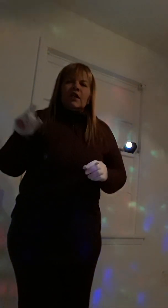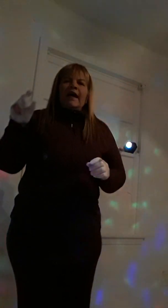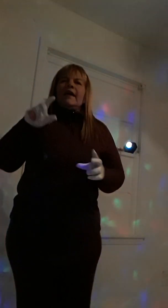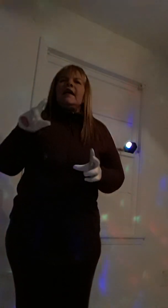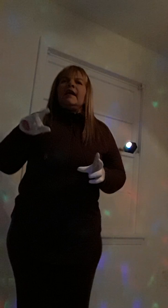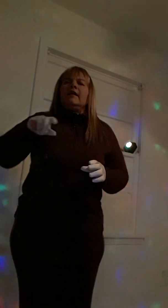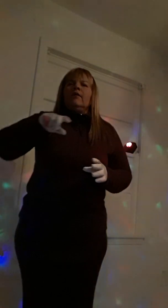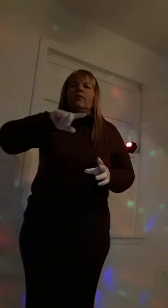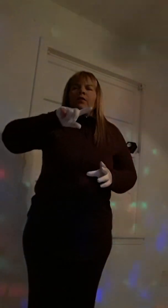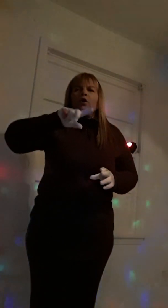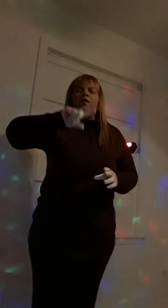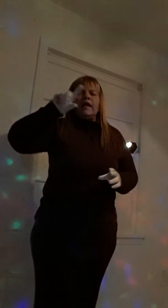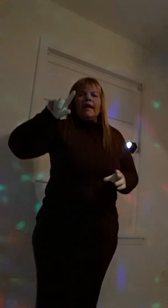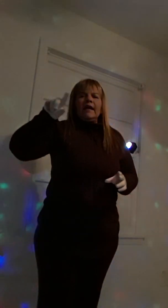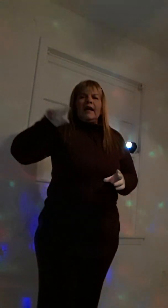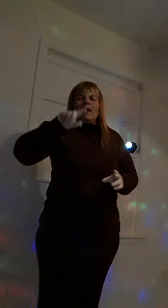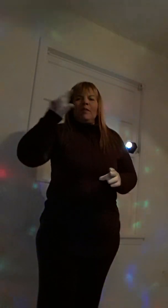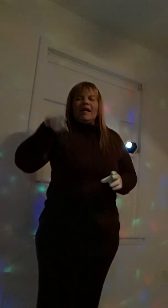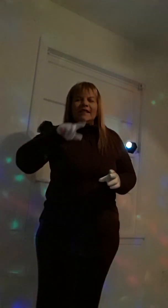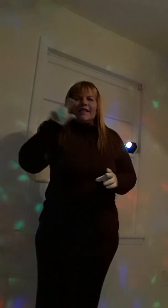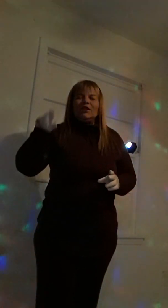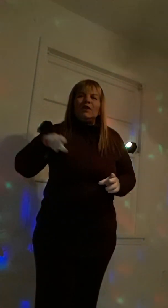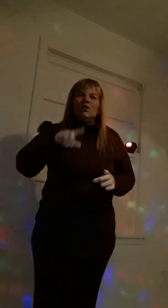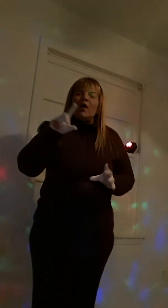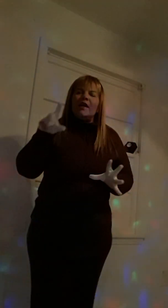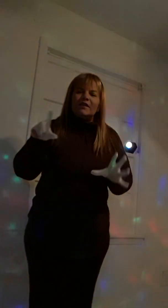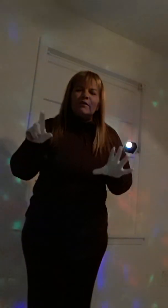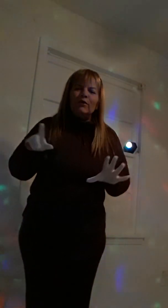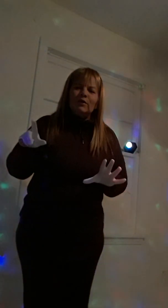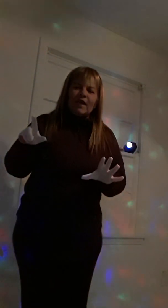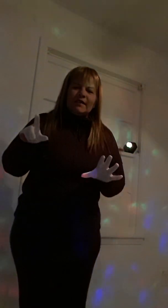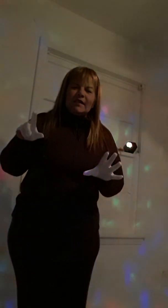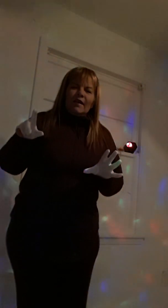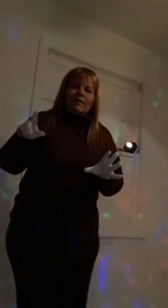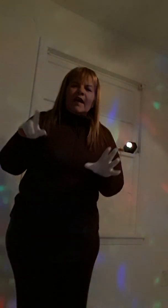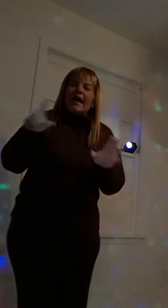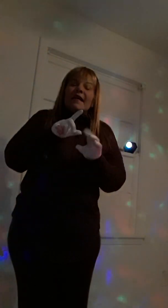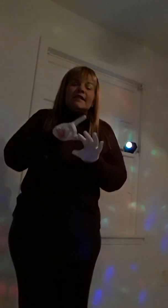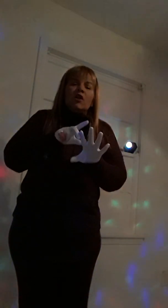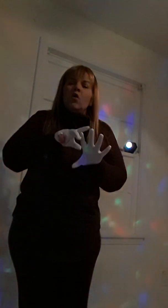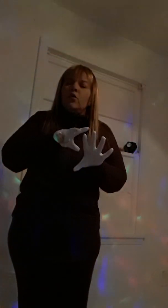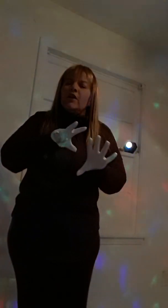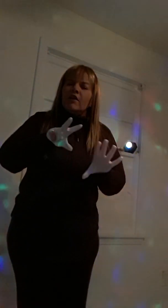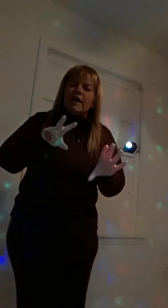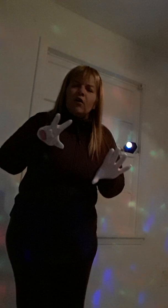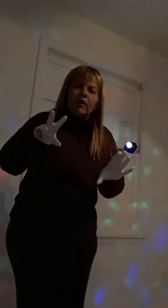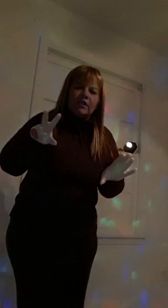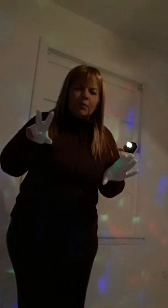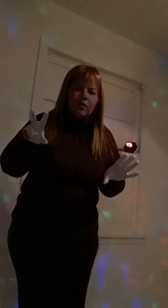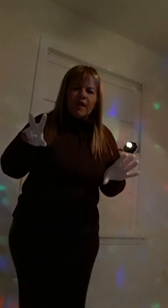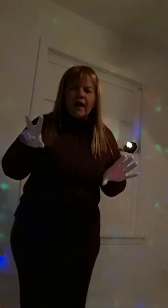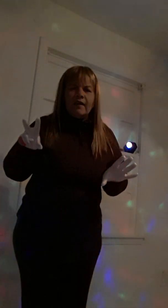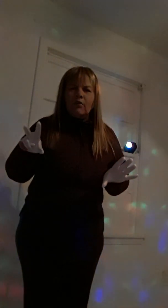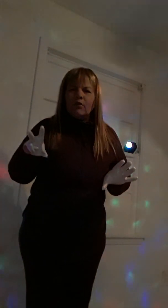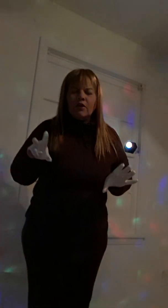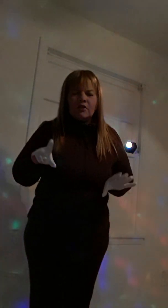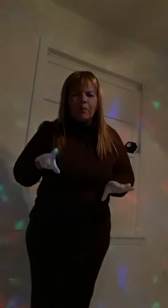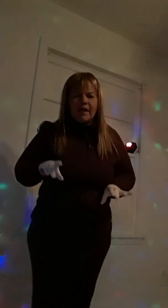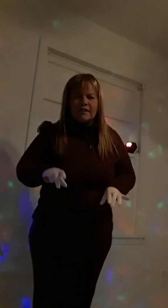ahí, donde el pedacito de todas las frutas, that es lo único que le corresponde a cada uno de los